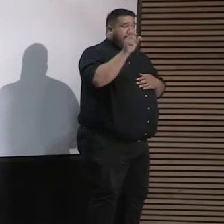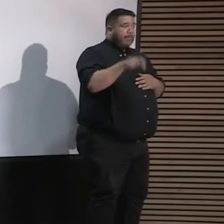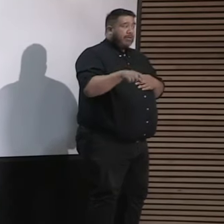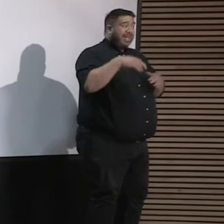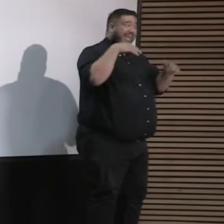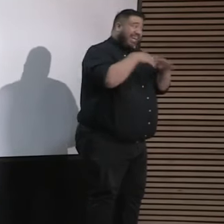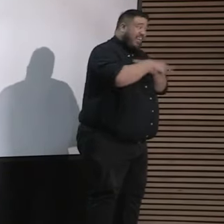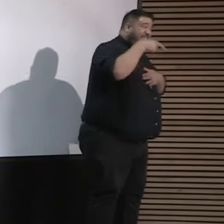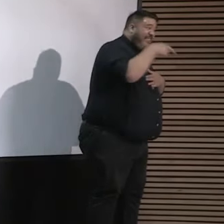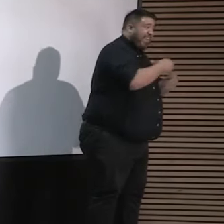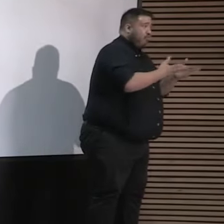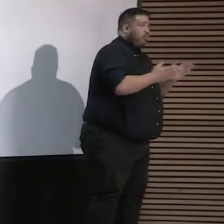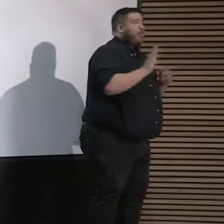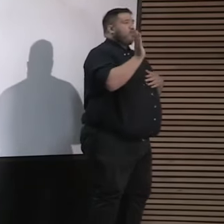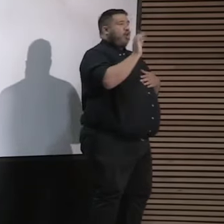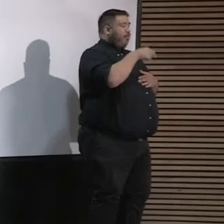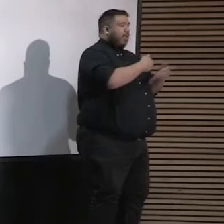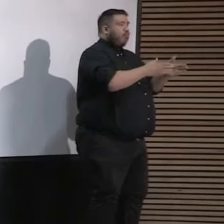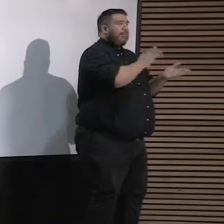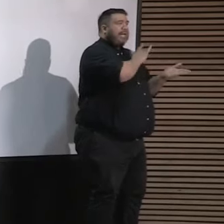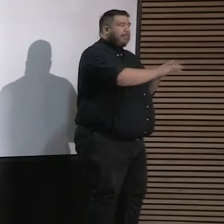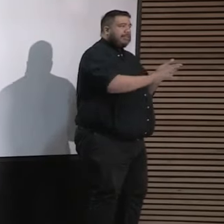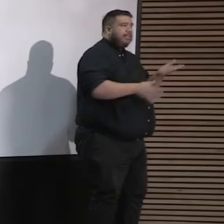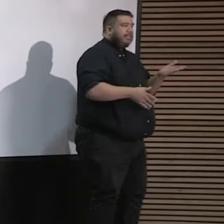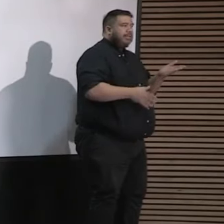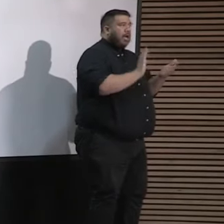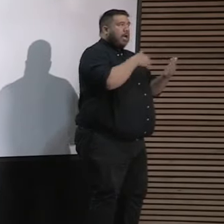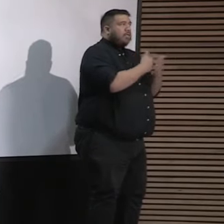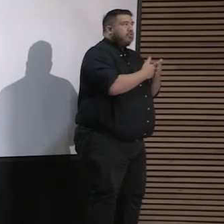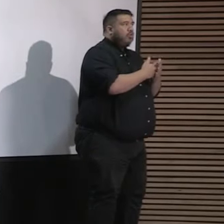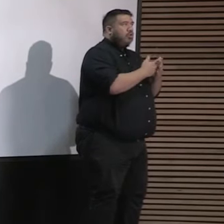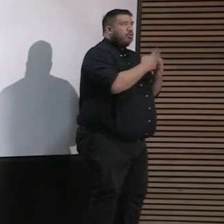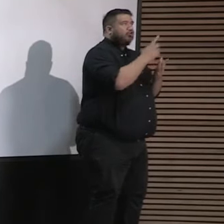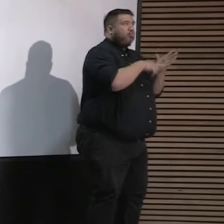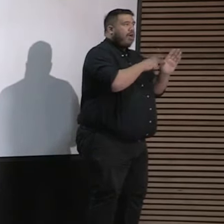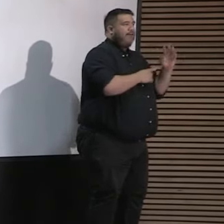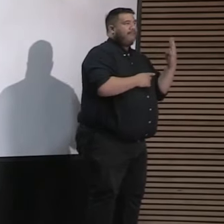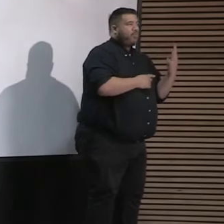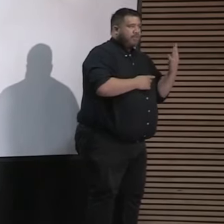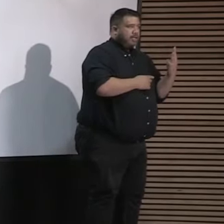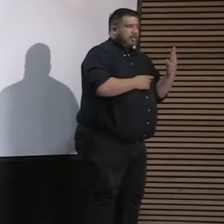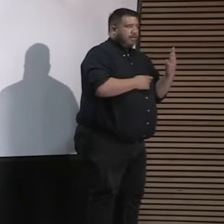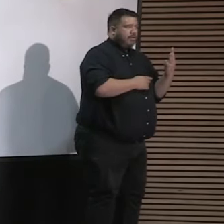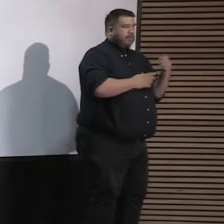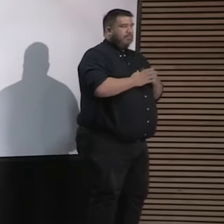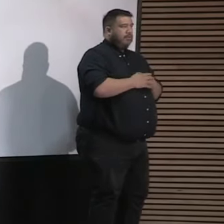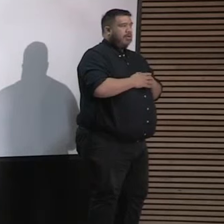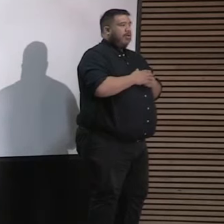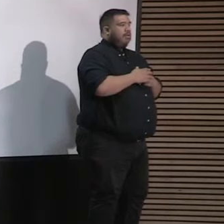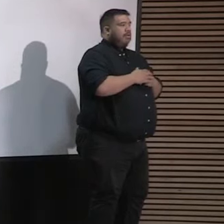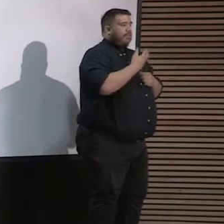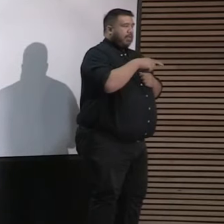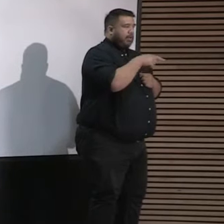July. In fact, no one in the hotel entered the room until the 14th of July when it was entered to be cleaned.